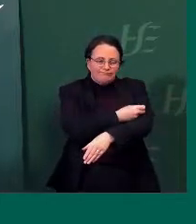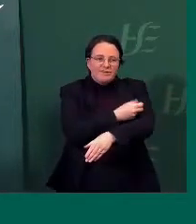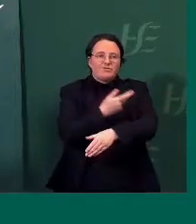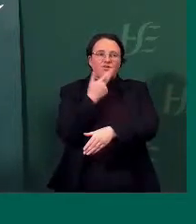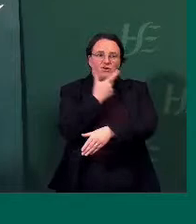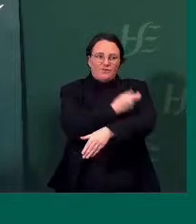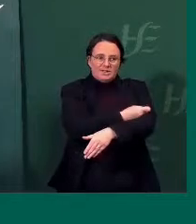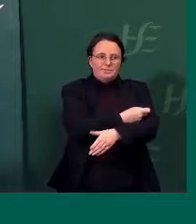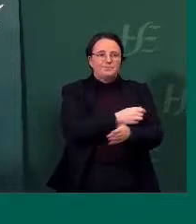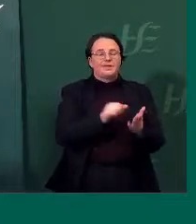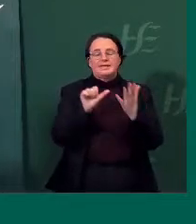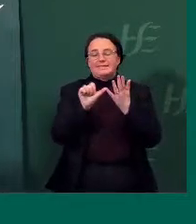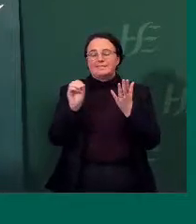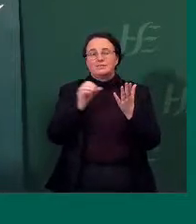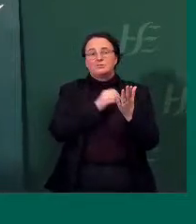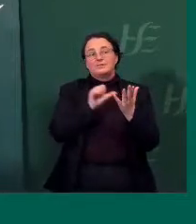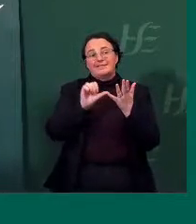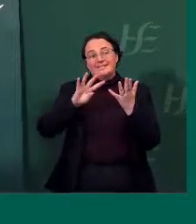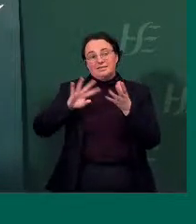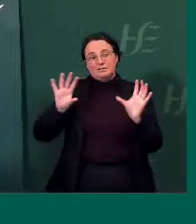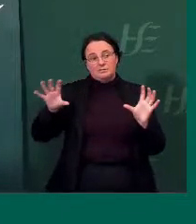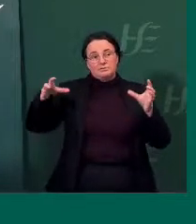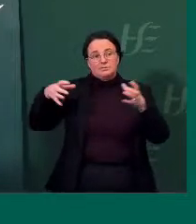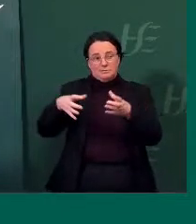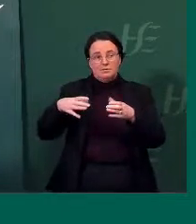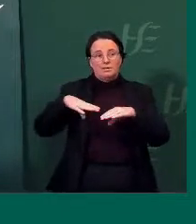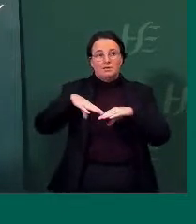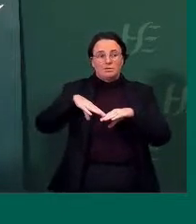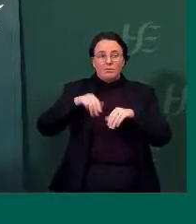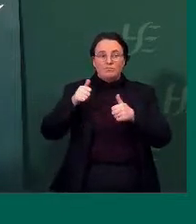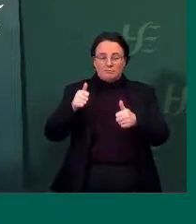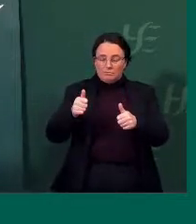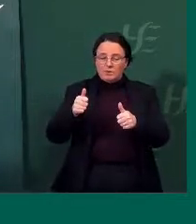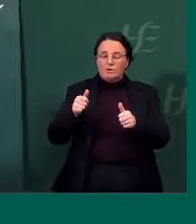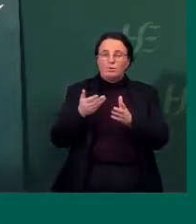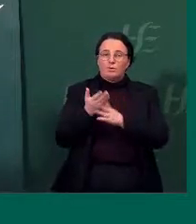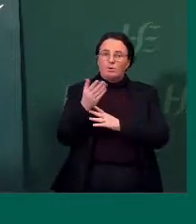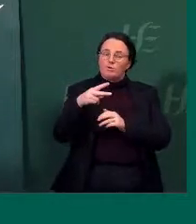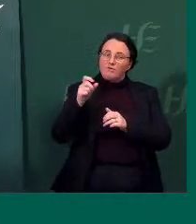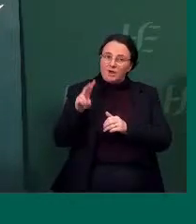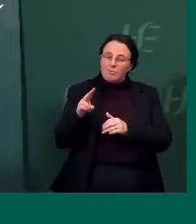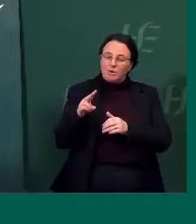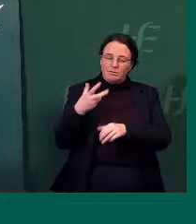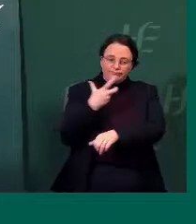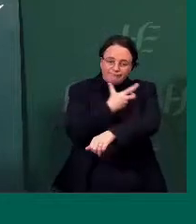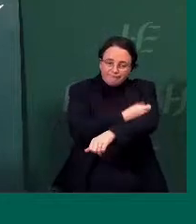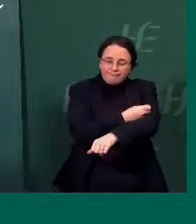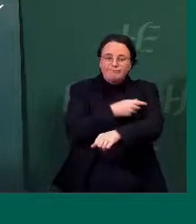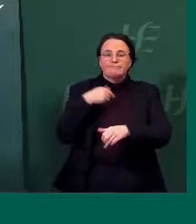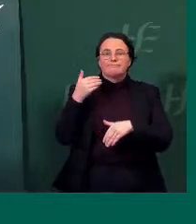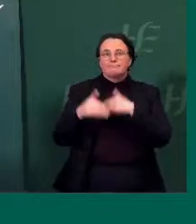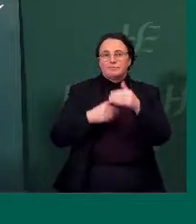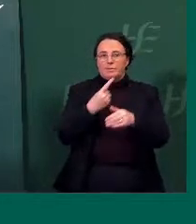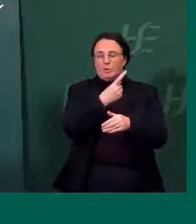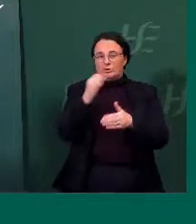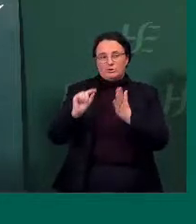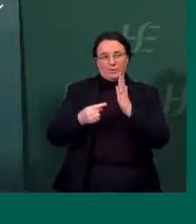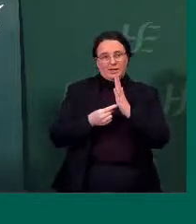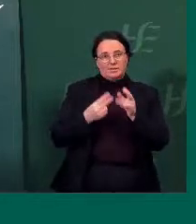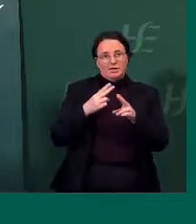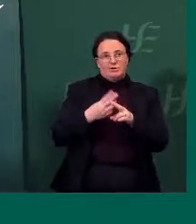well. 60 to 69s, many only became eligible through November, and again, good progress there, coming up now with close to 100,000 out